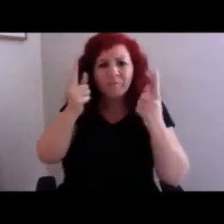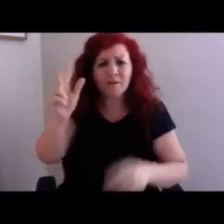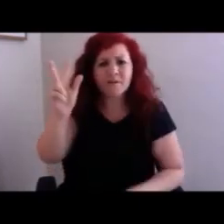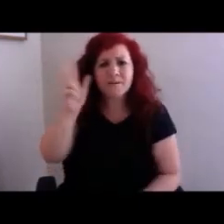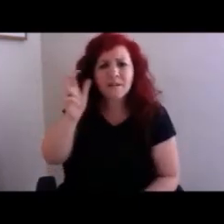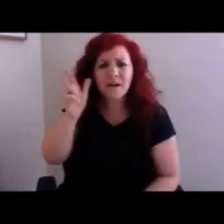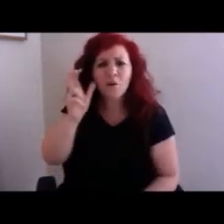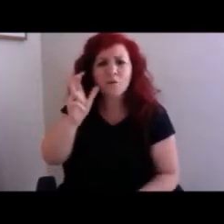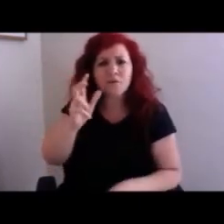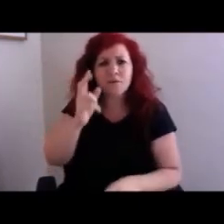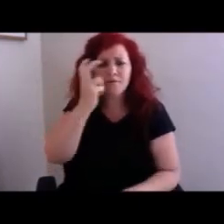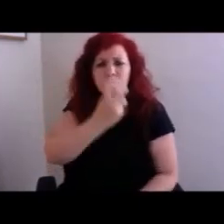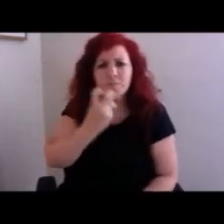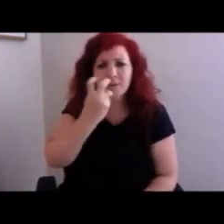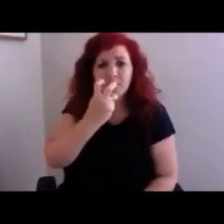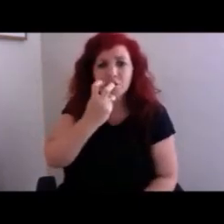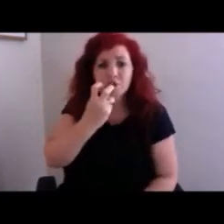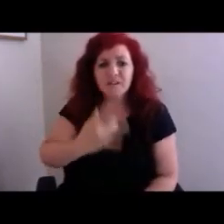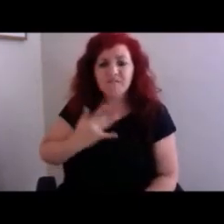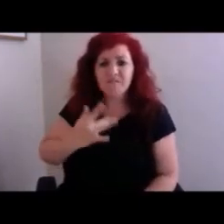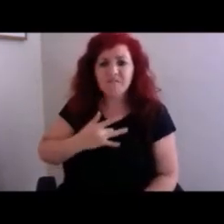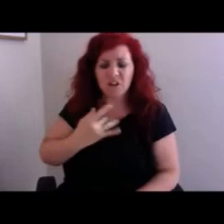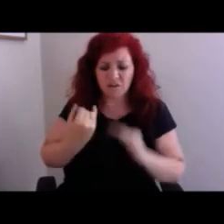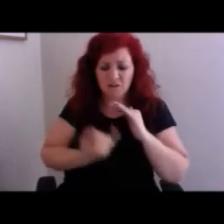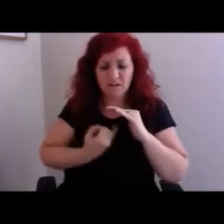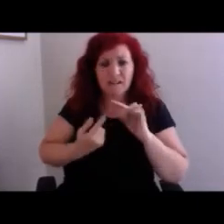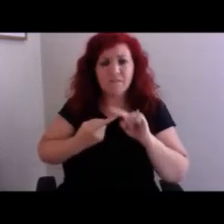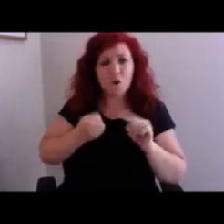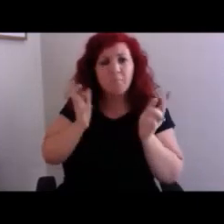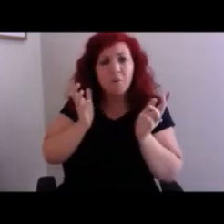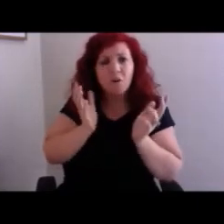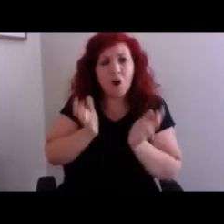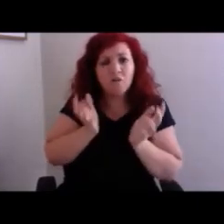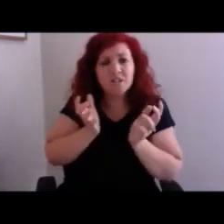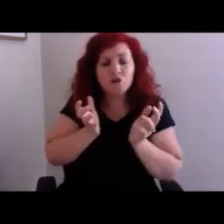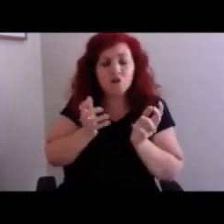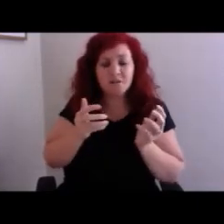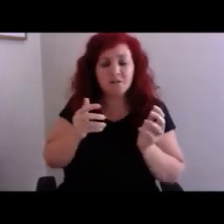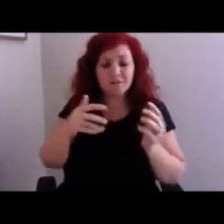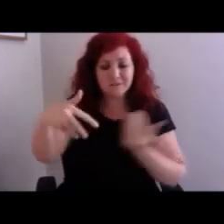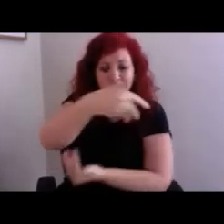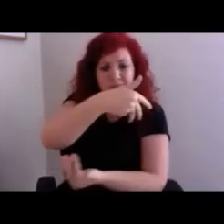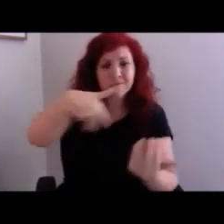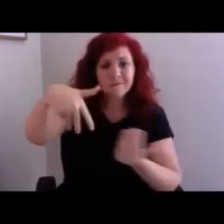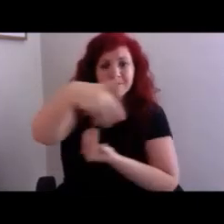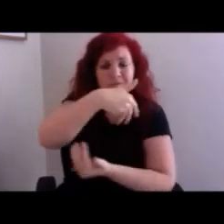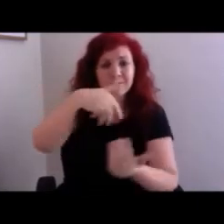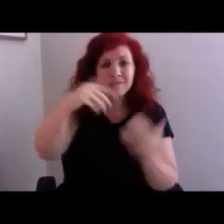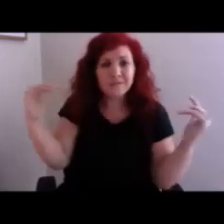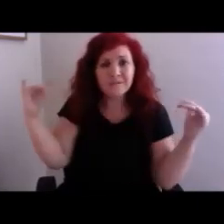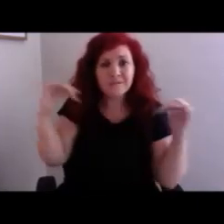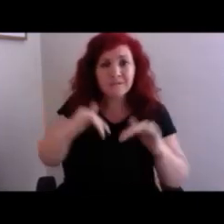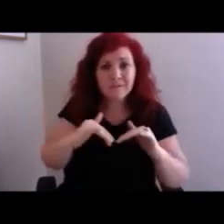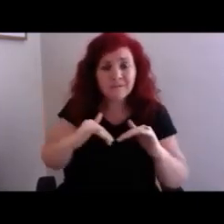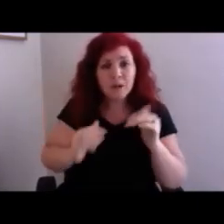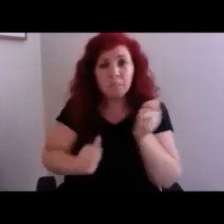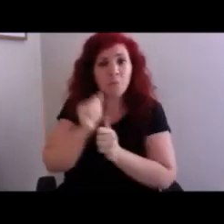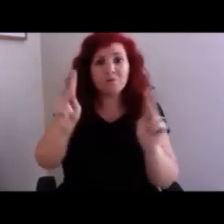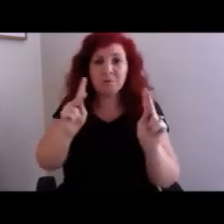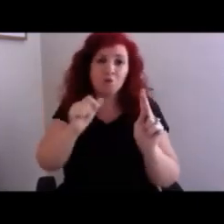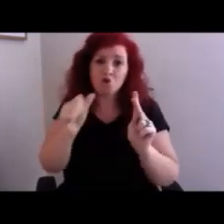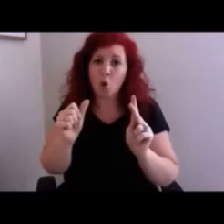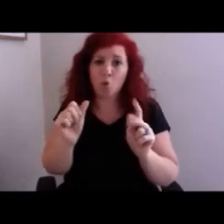speech, feel left out of conversations, social gatherings, and most do not use American